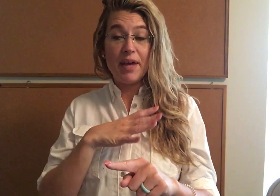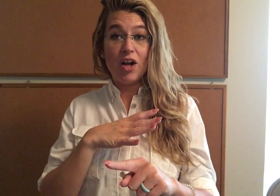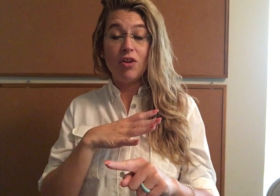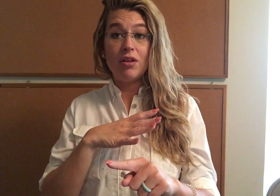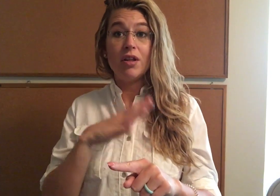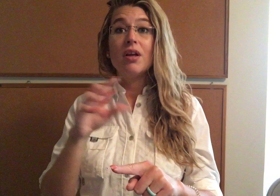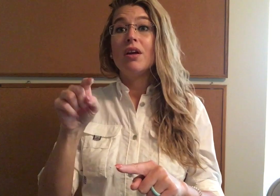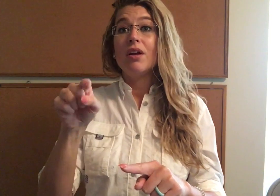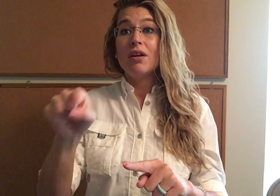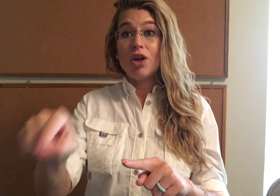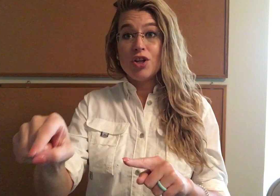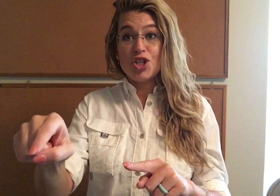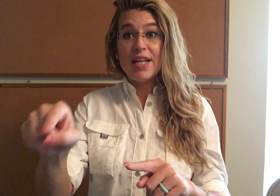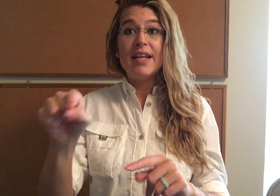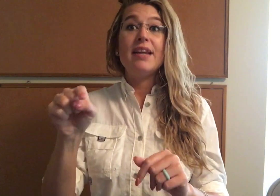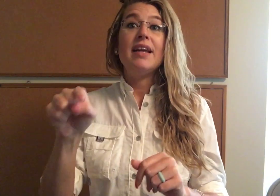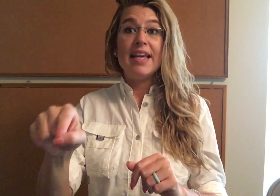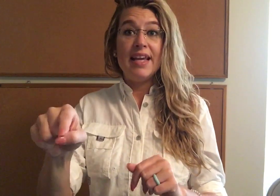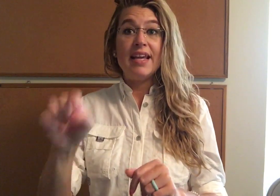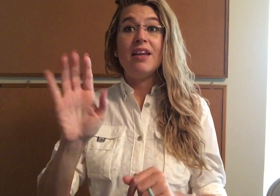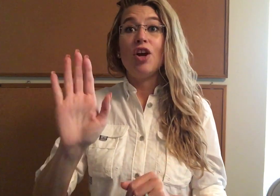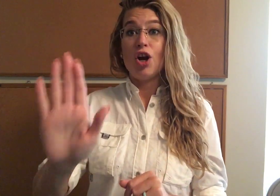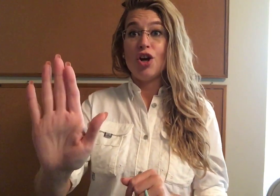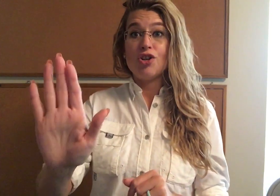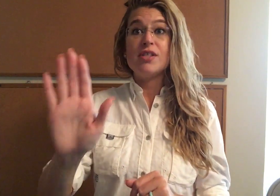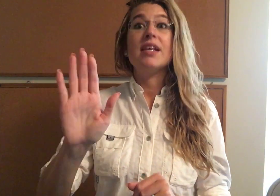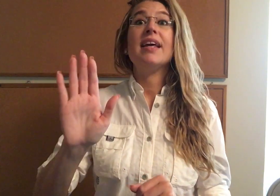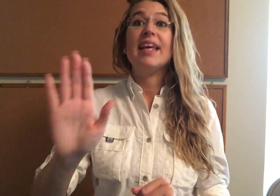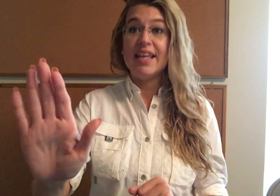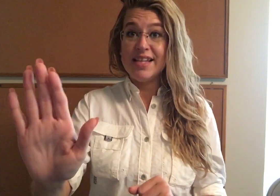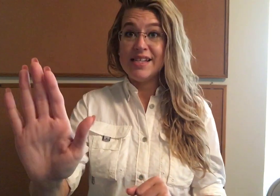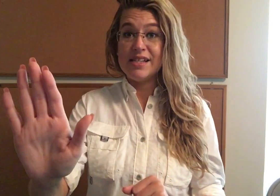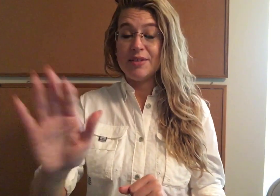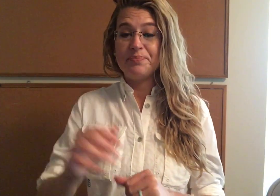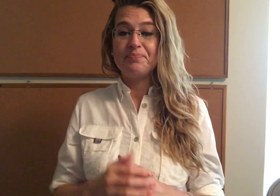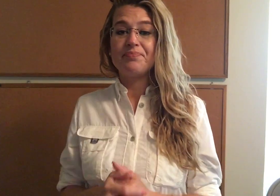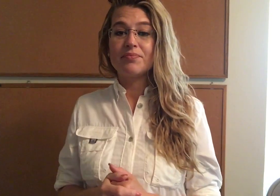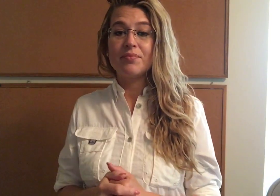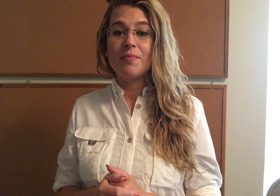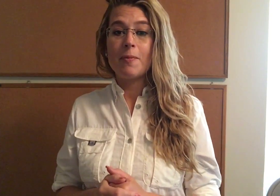female, she, he, hers, his.